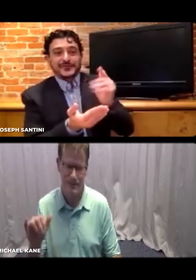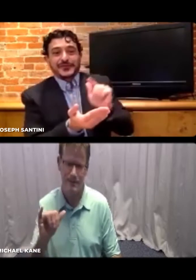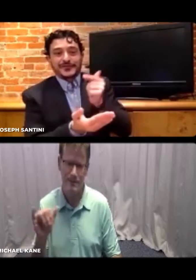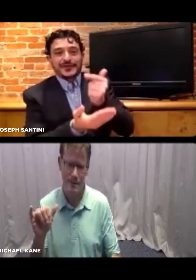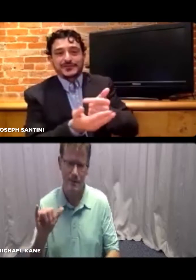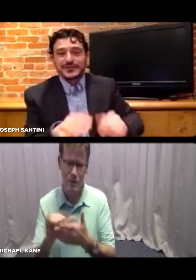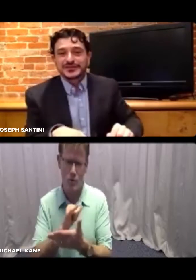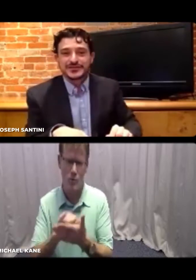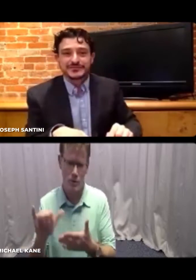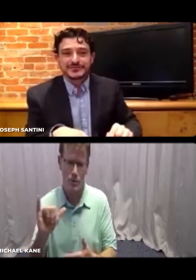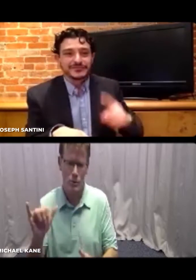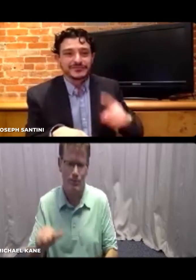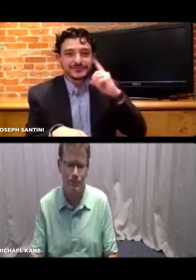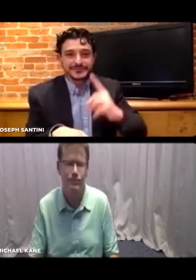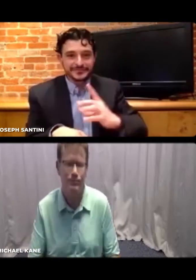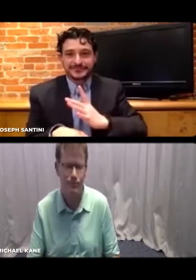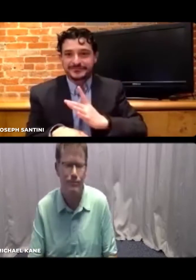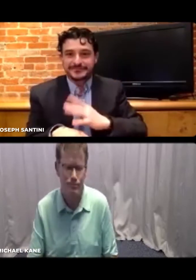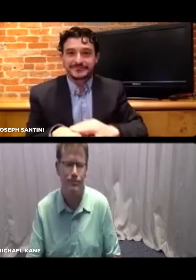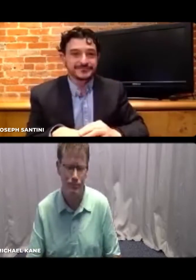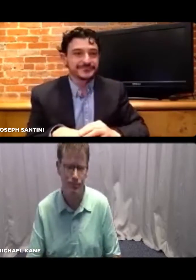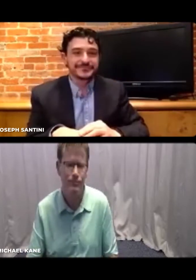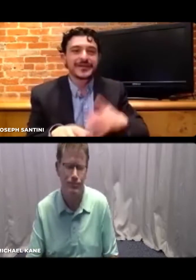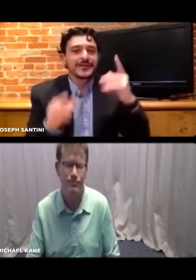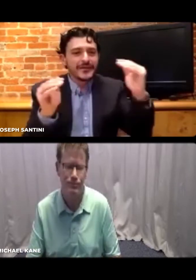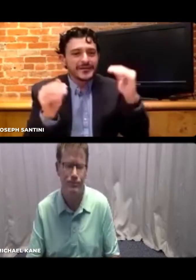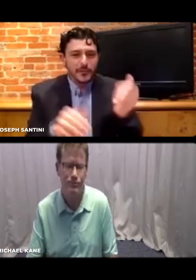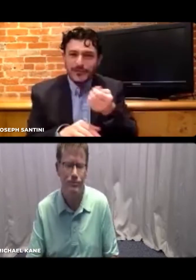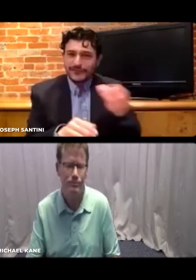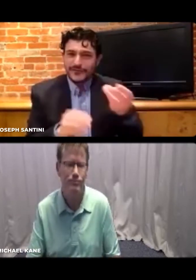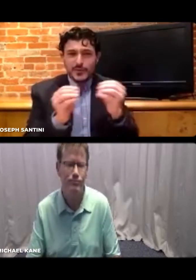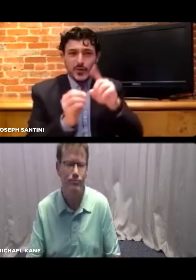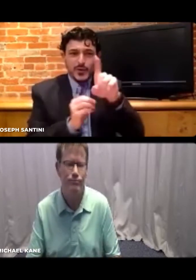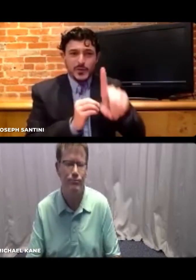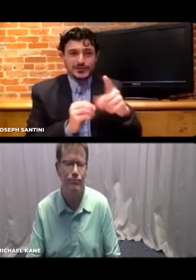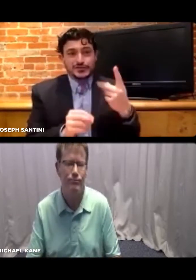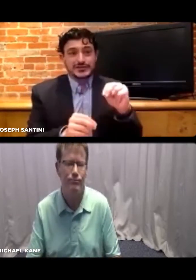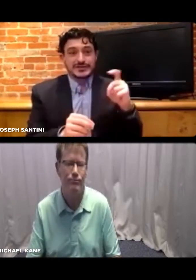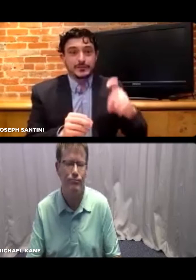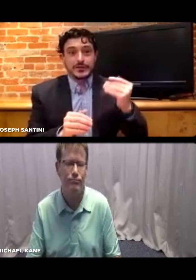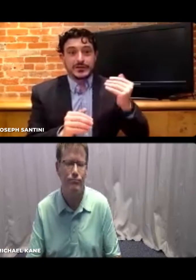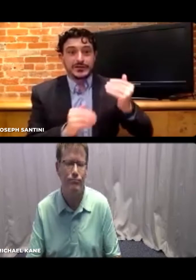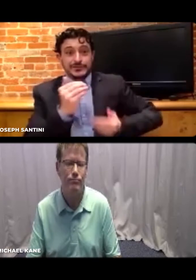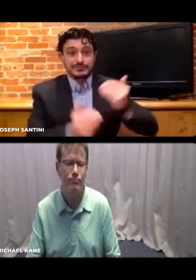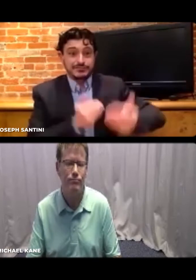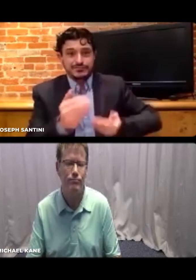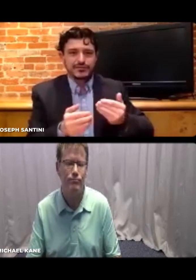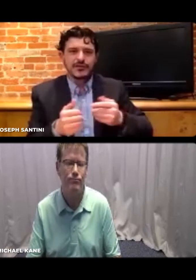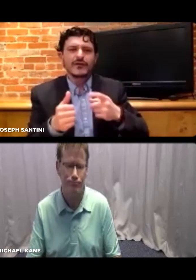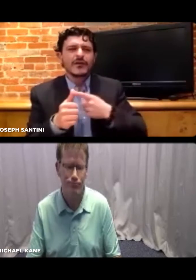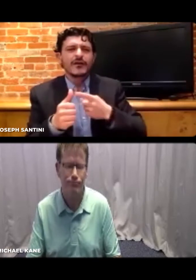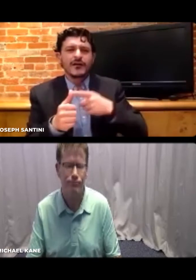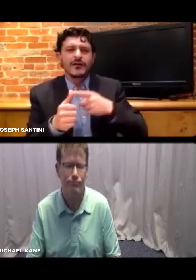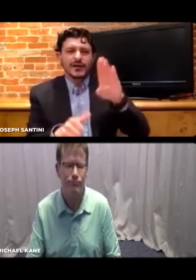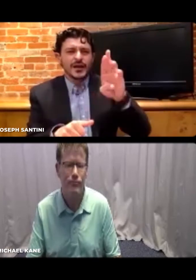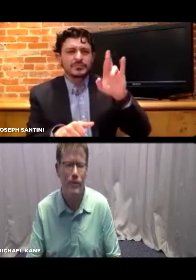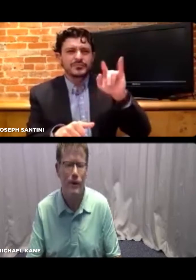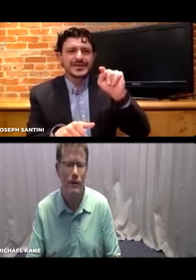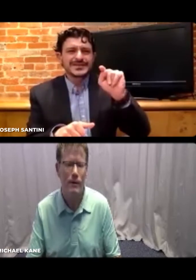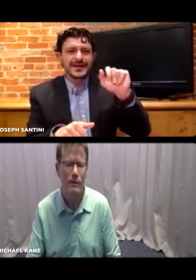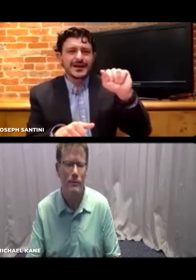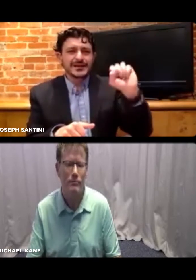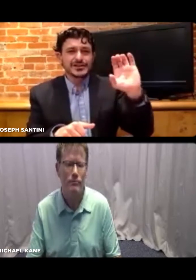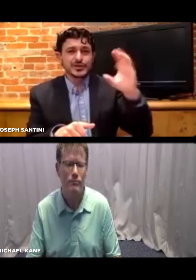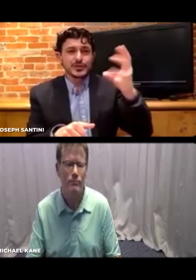of community service before their graduation. Right. Same thing with New York. Yeah, now we do have to move along. I see